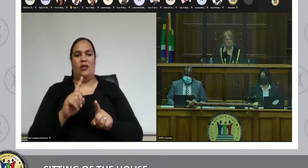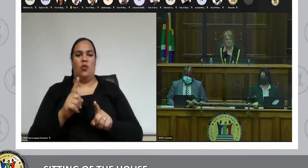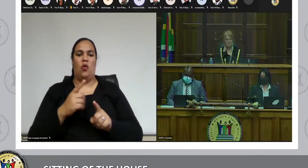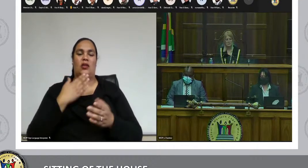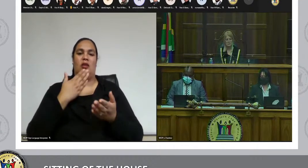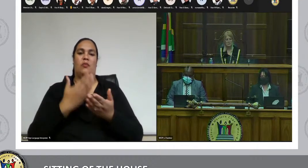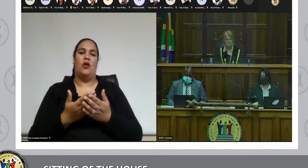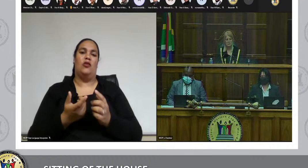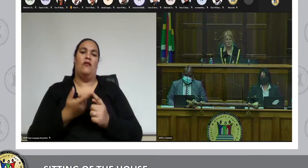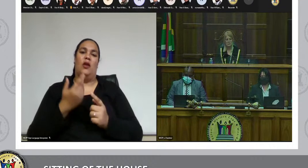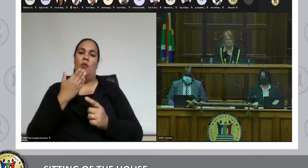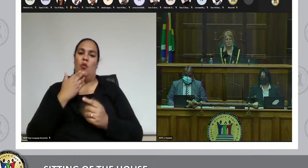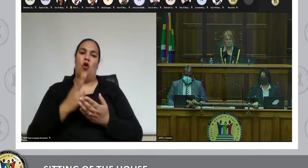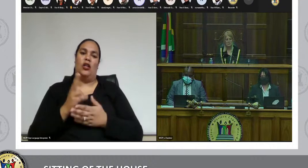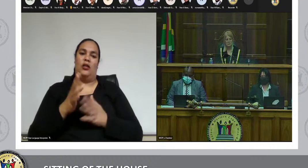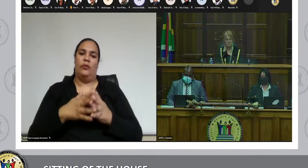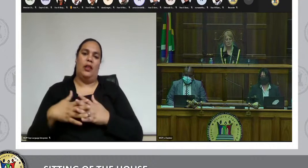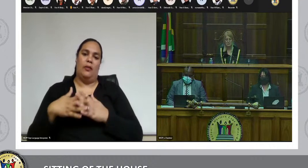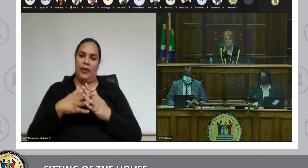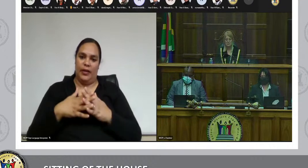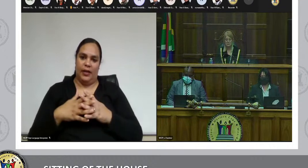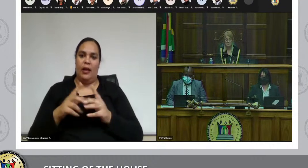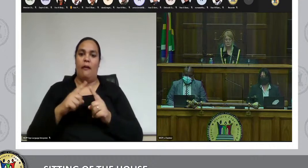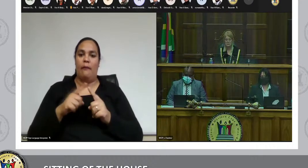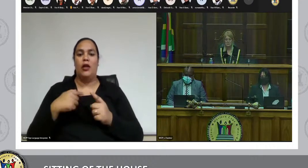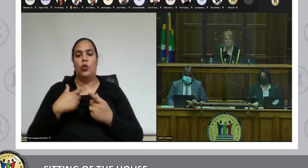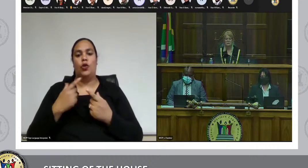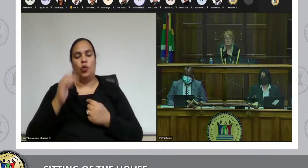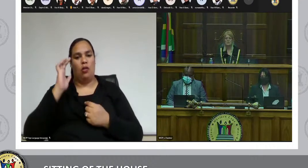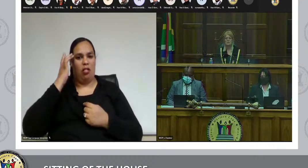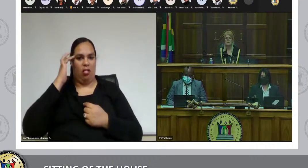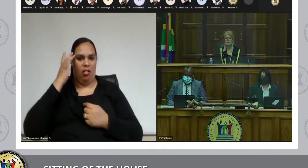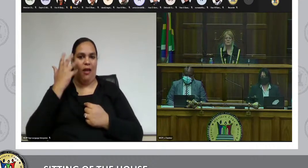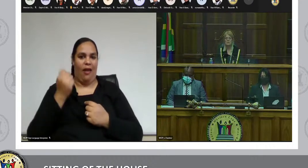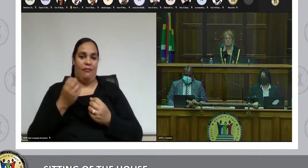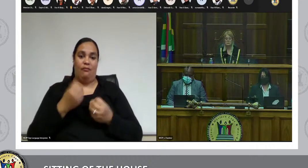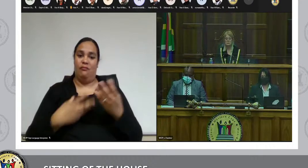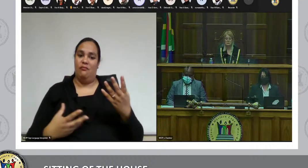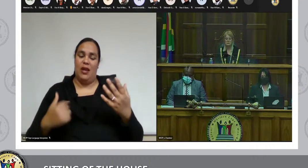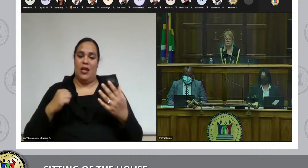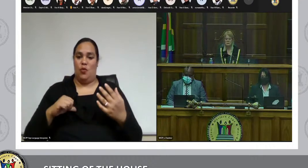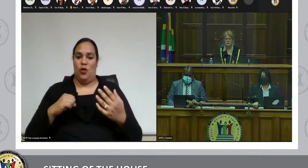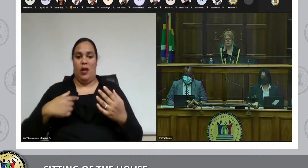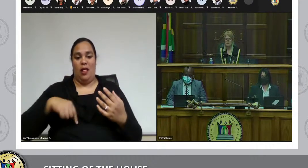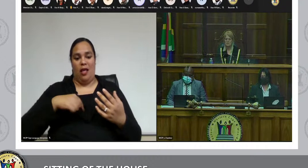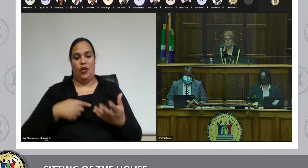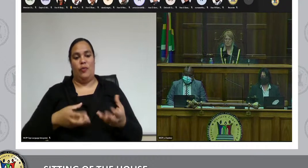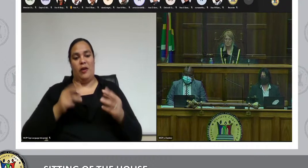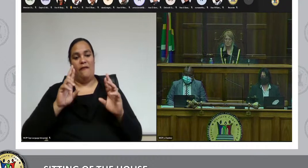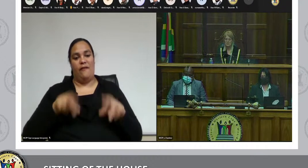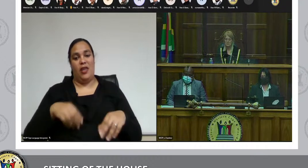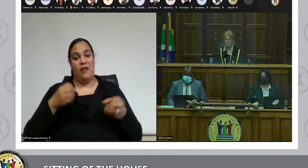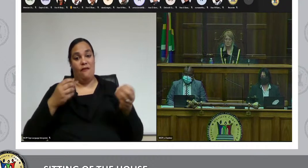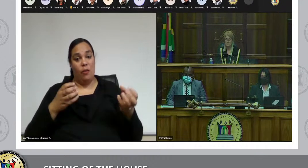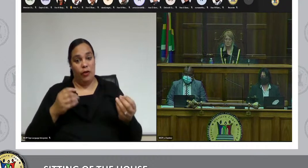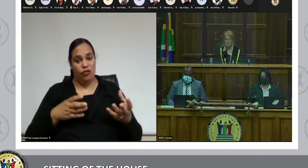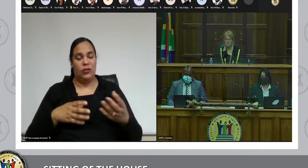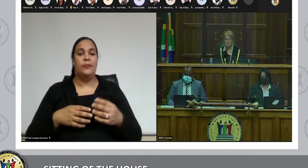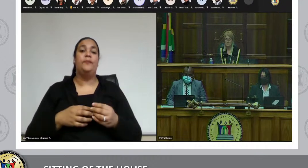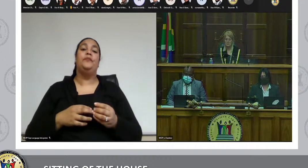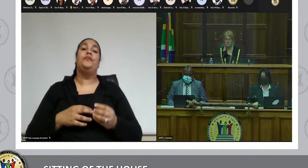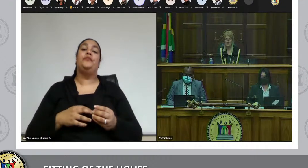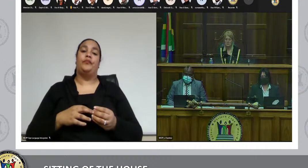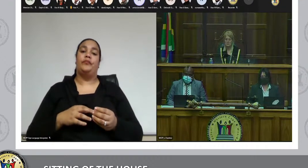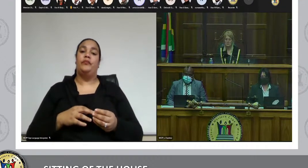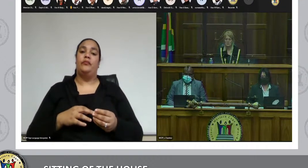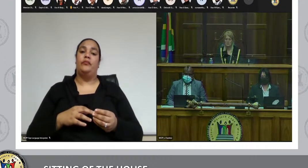by Honourable America. And we do struggle in a lot of our municipalities to get the right information.